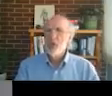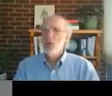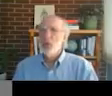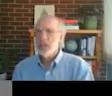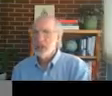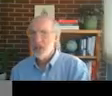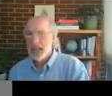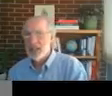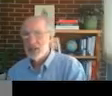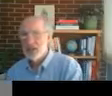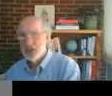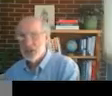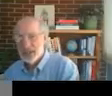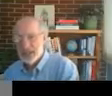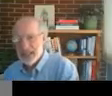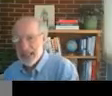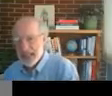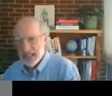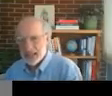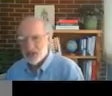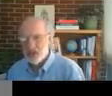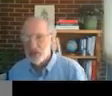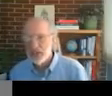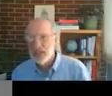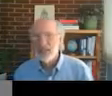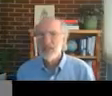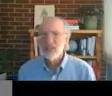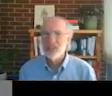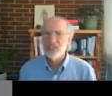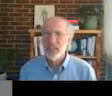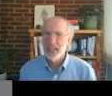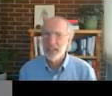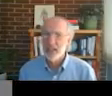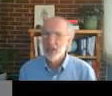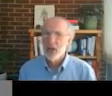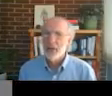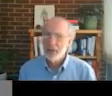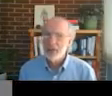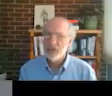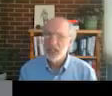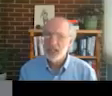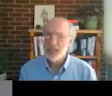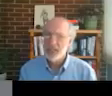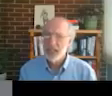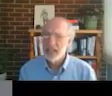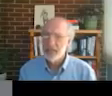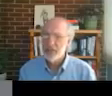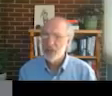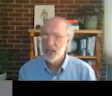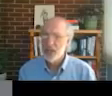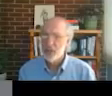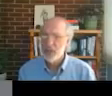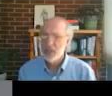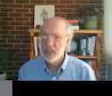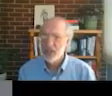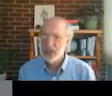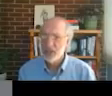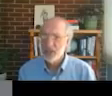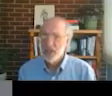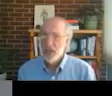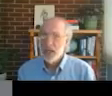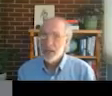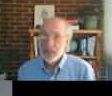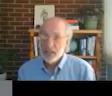beyond what the child currently has. You only need to stay a few signs ahead of the child when